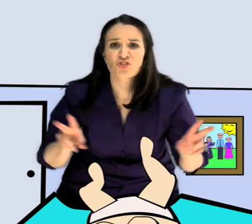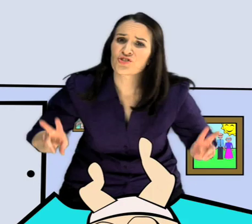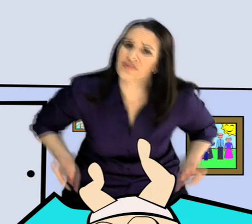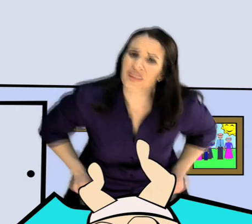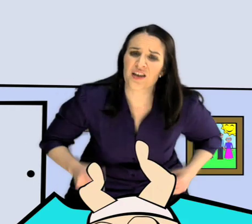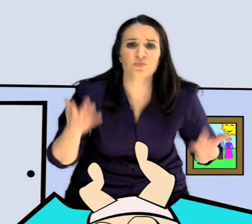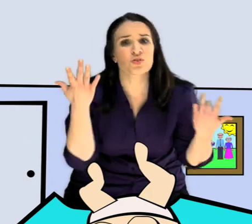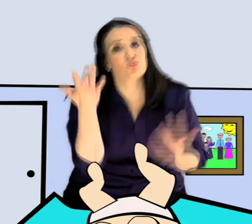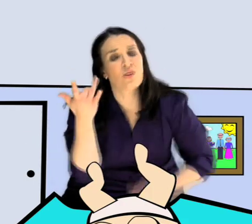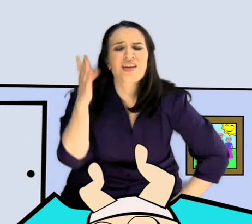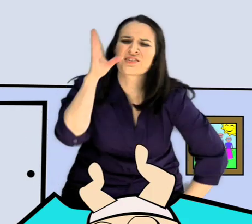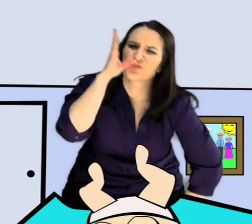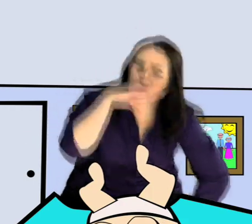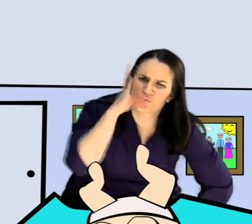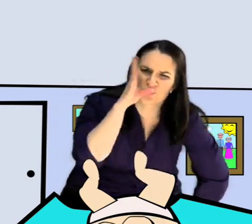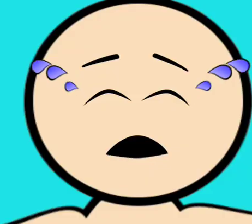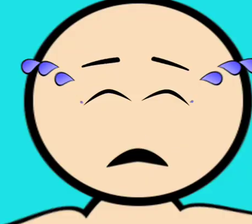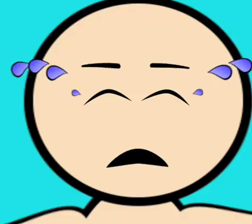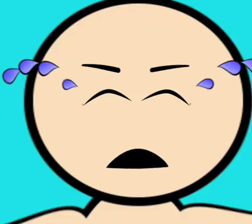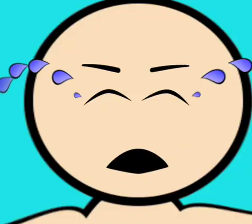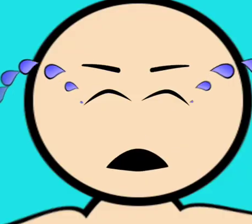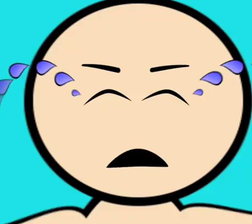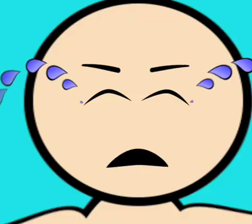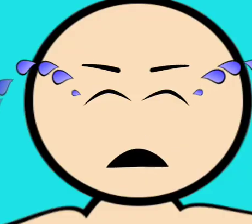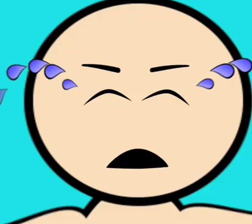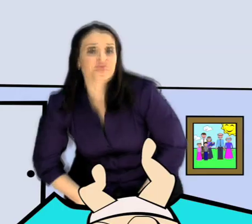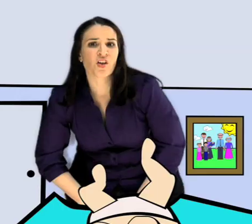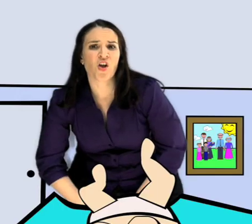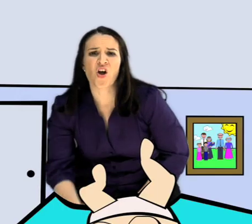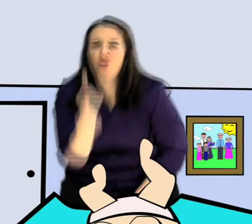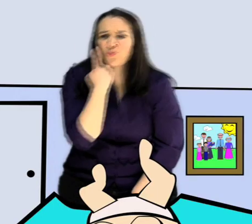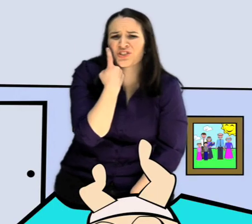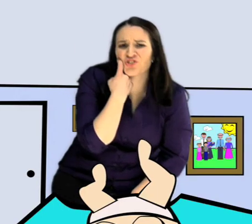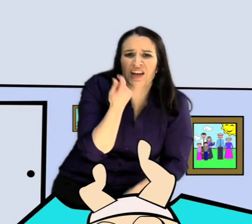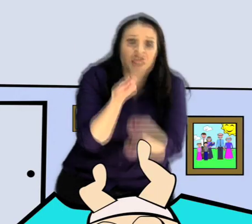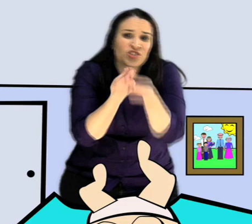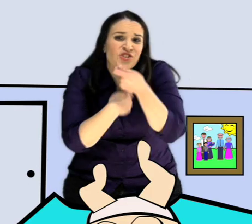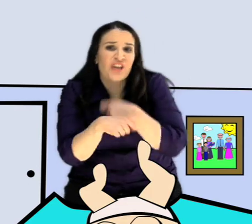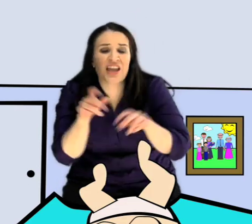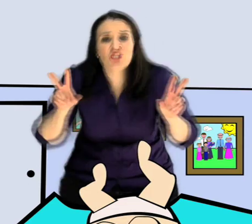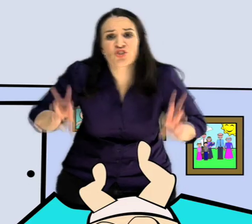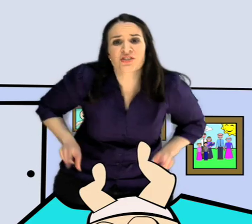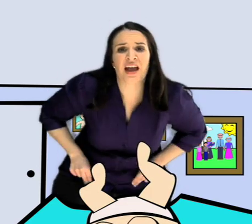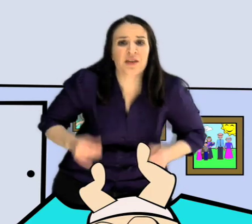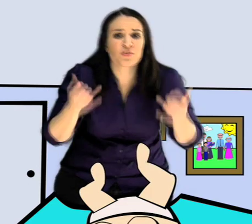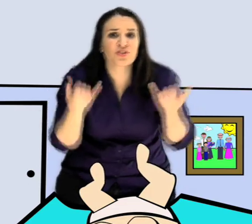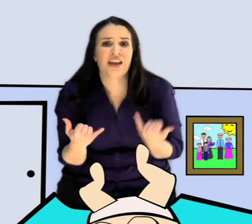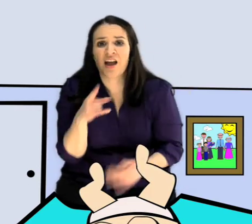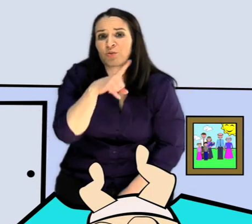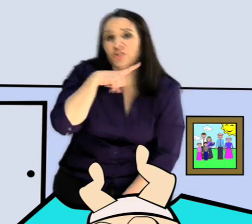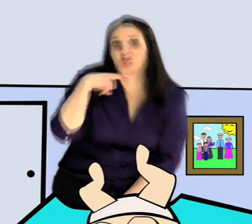change your diaper, 'cause it's full. Oh, we just changed your diaper, now it's